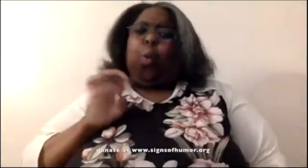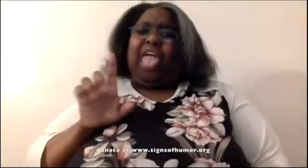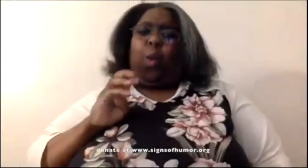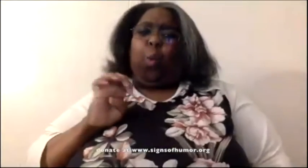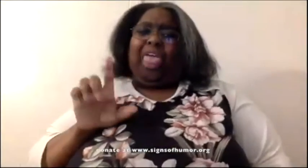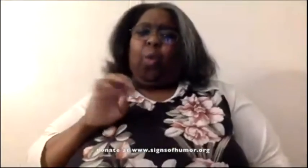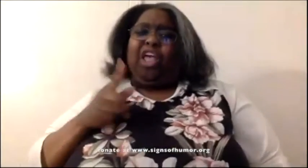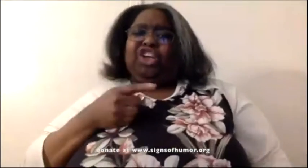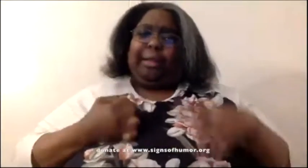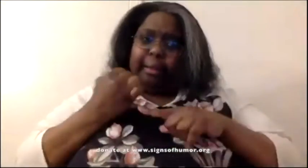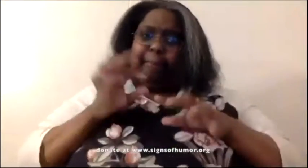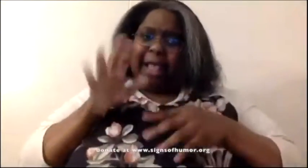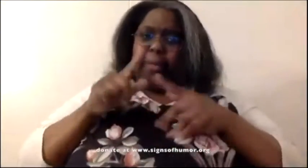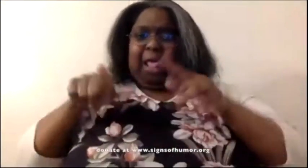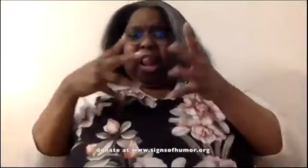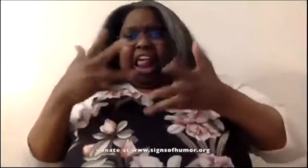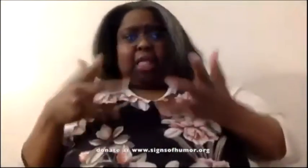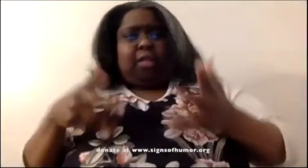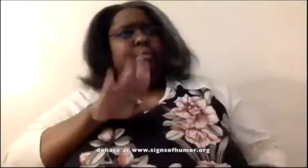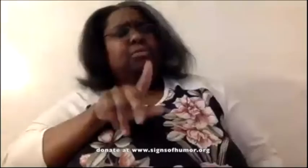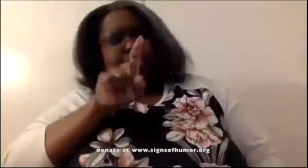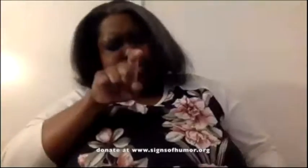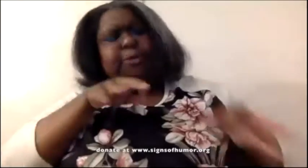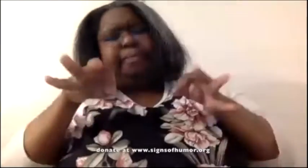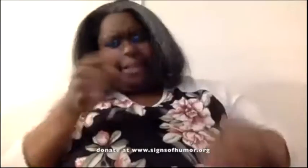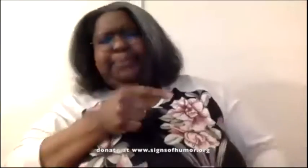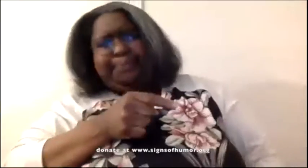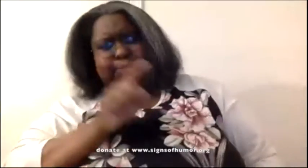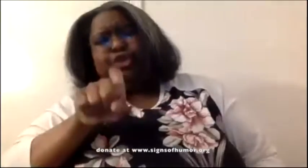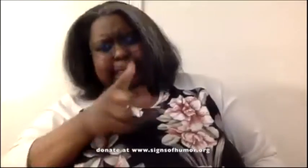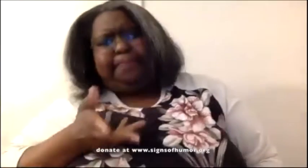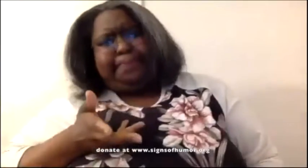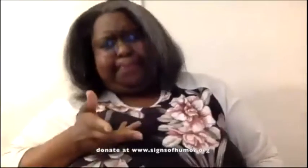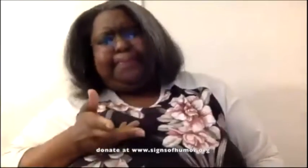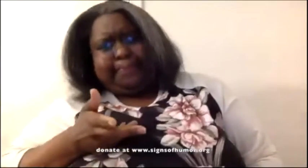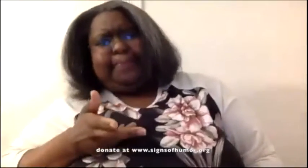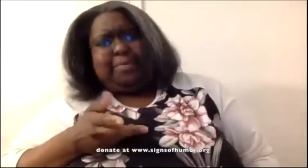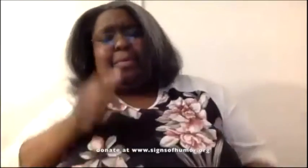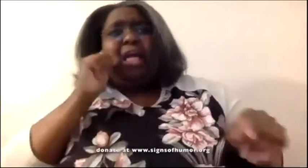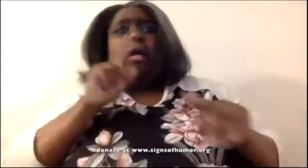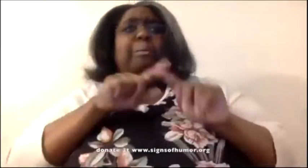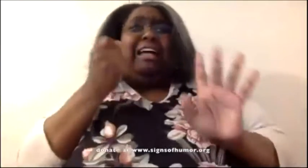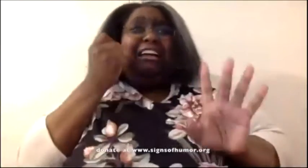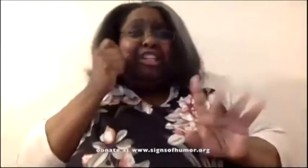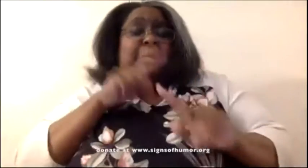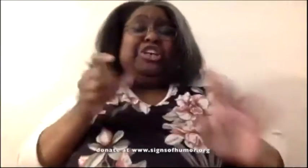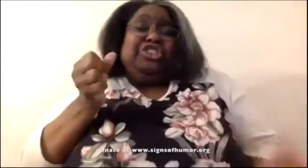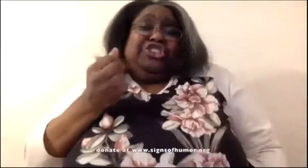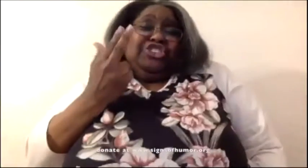she goes, did you tell Cassie that you were taking her to church? Well, you see, this is what happened. Oh, so you didn't tell her anything.